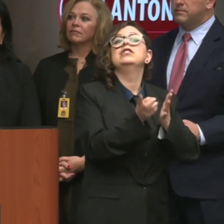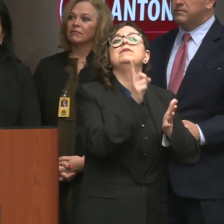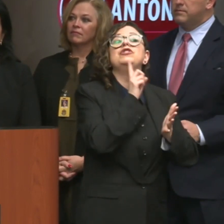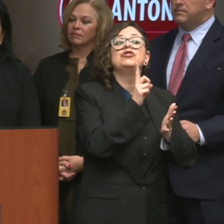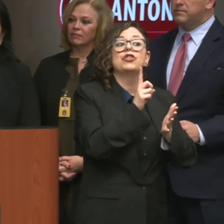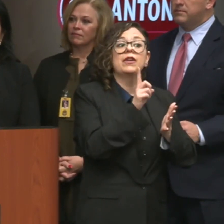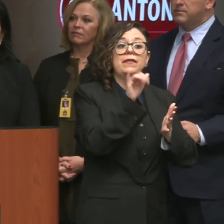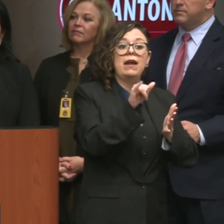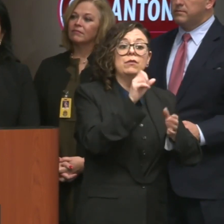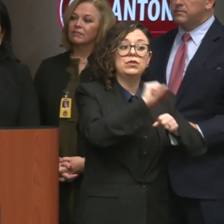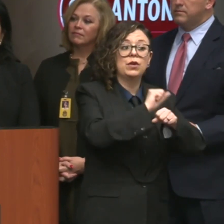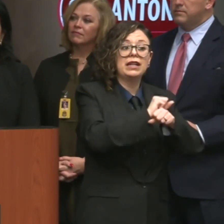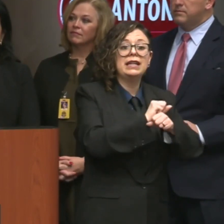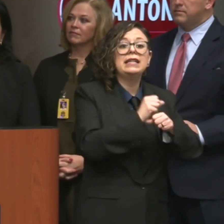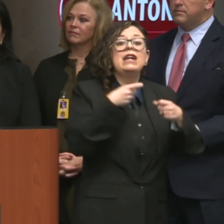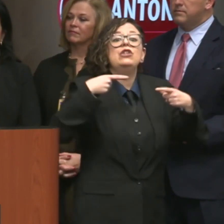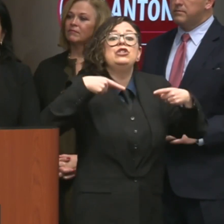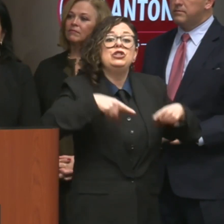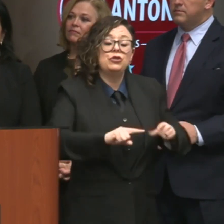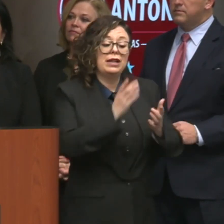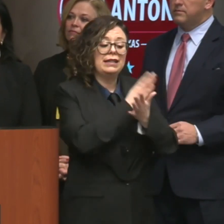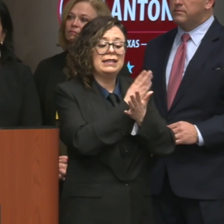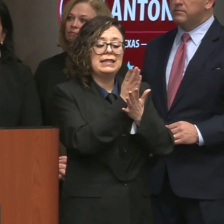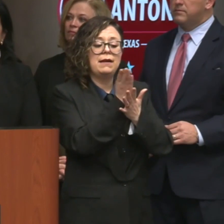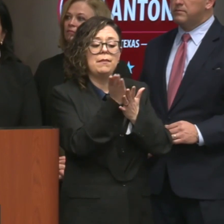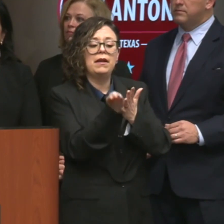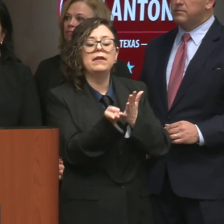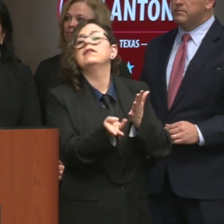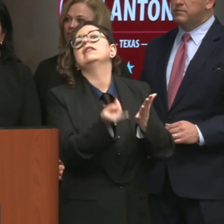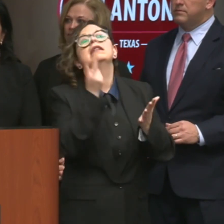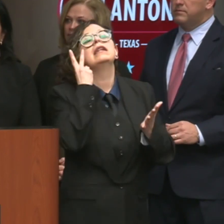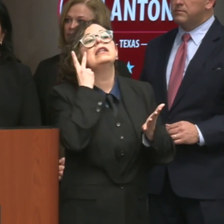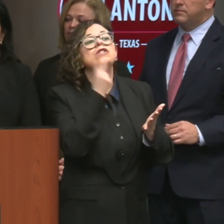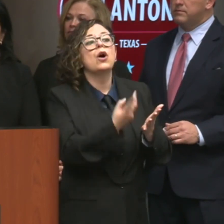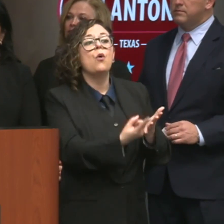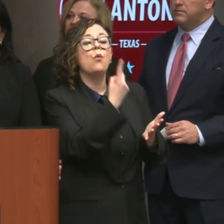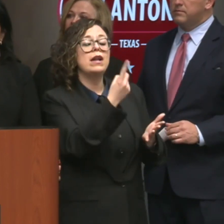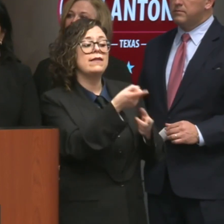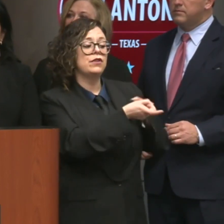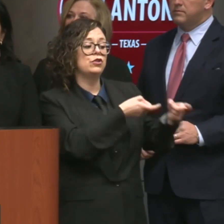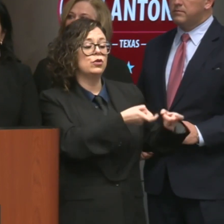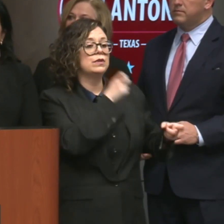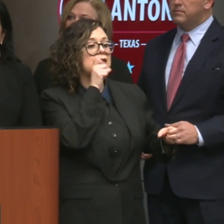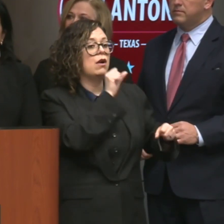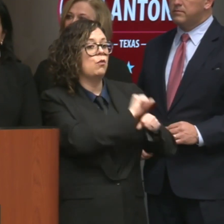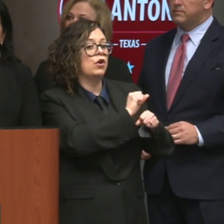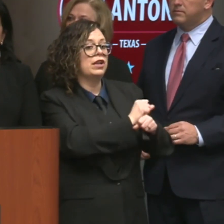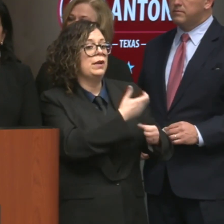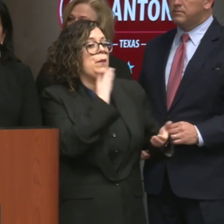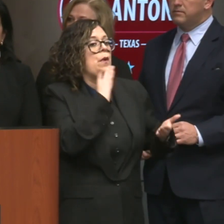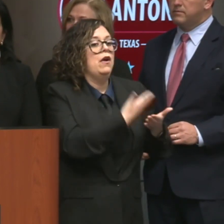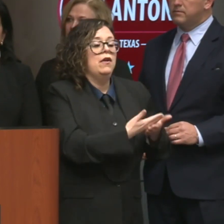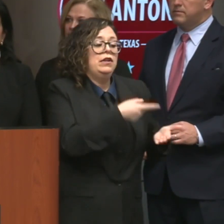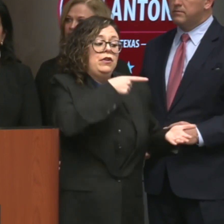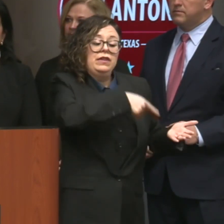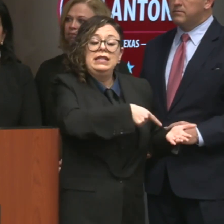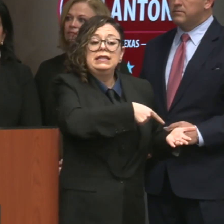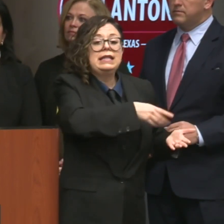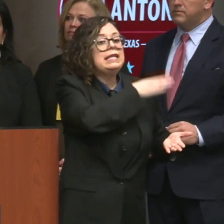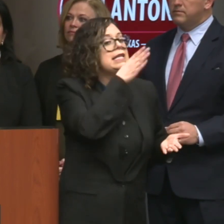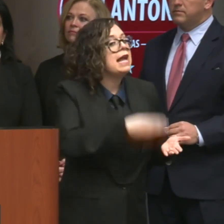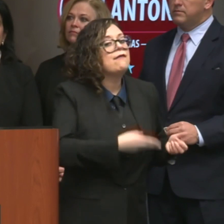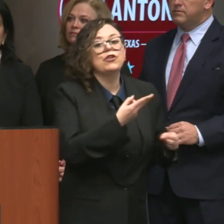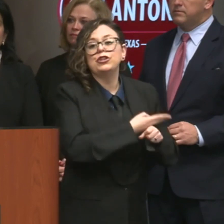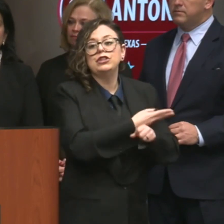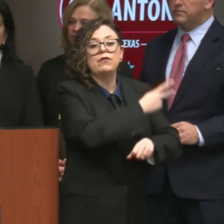that process, that step, they found out that one of the controls was not working well. So these test kits were never used on patients at this point. This was